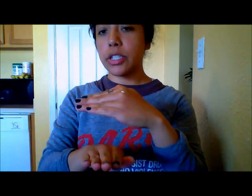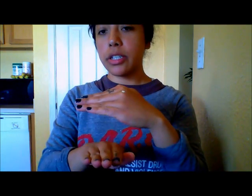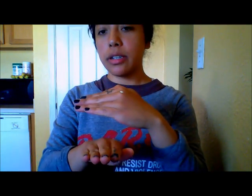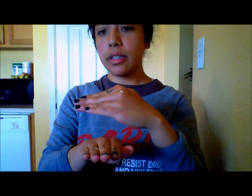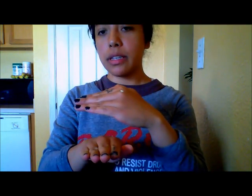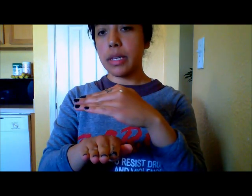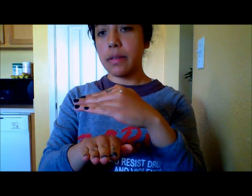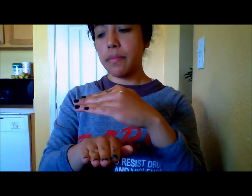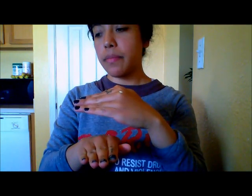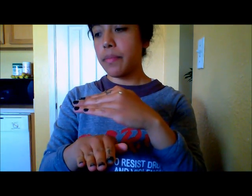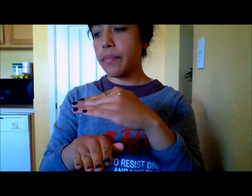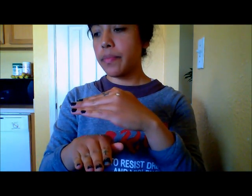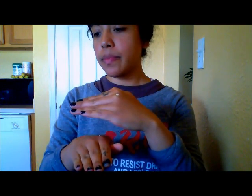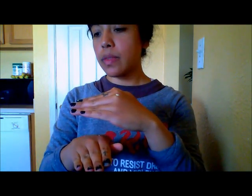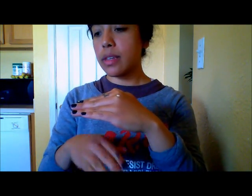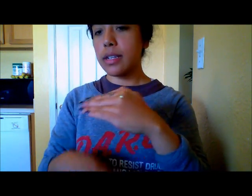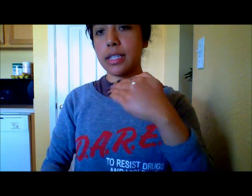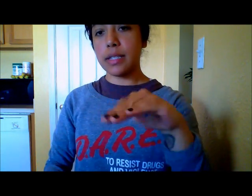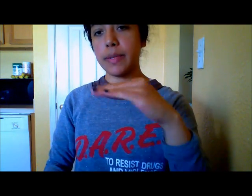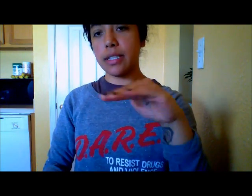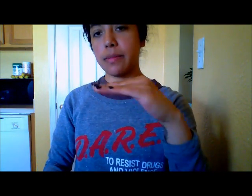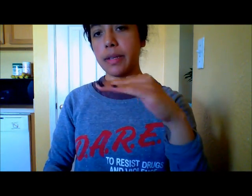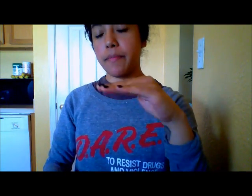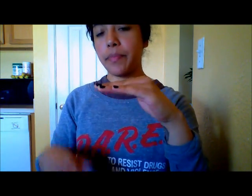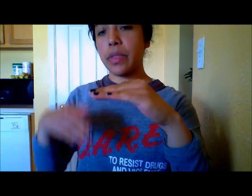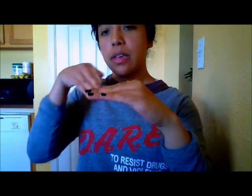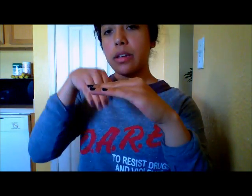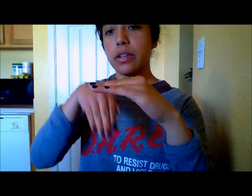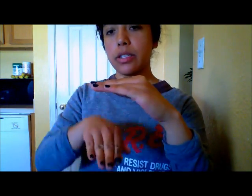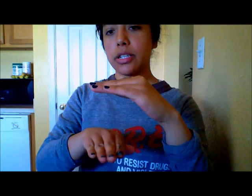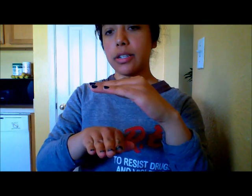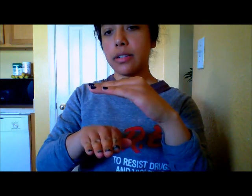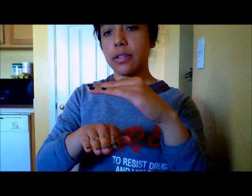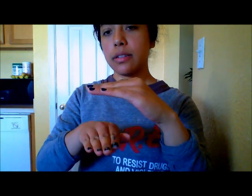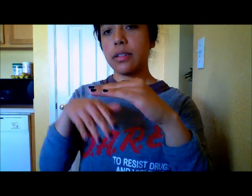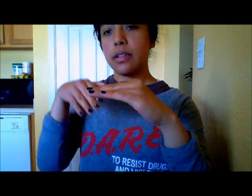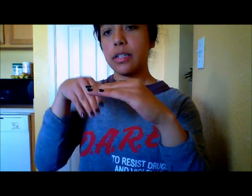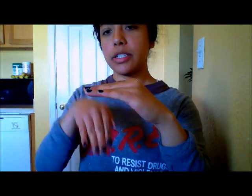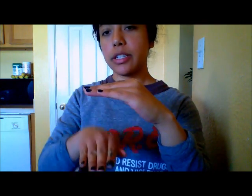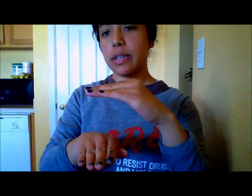Under limit, because this means limit. Under limit.